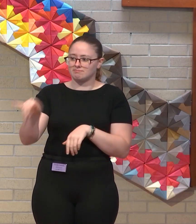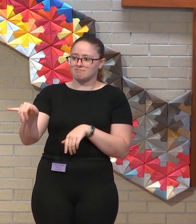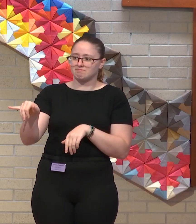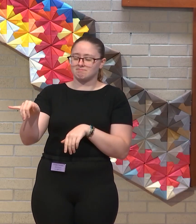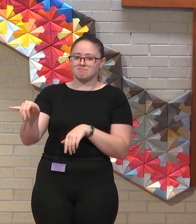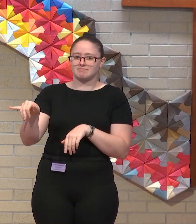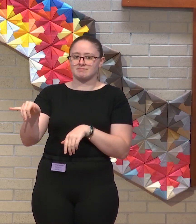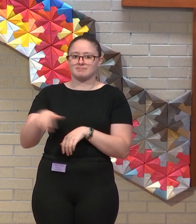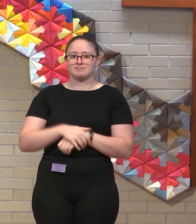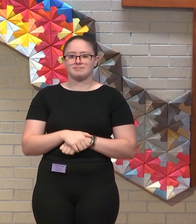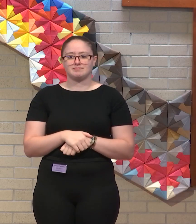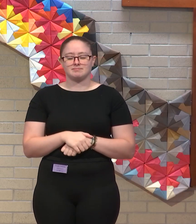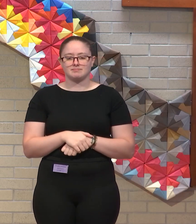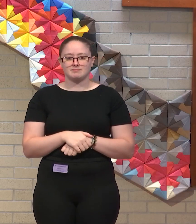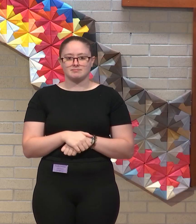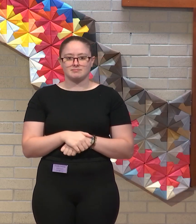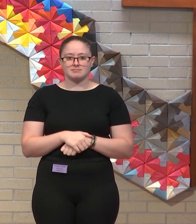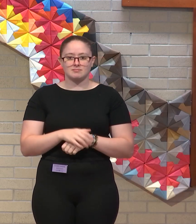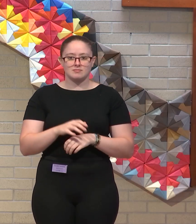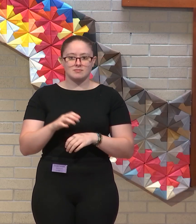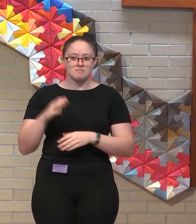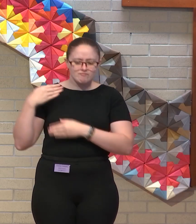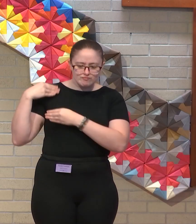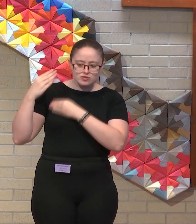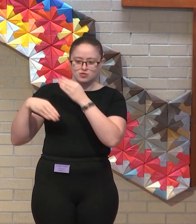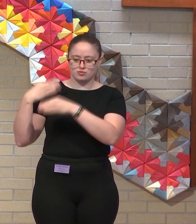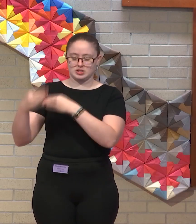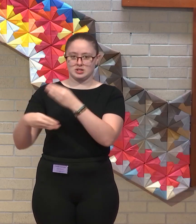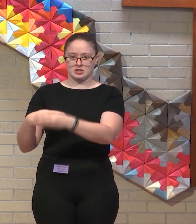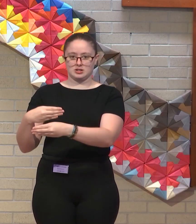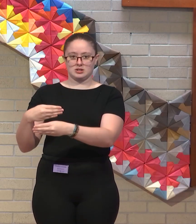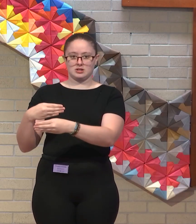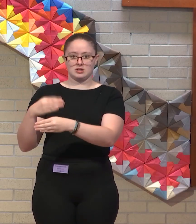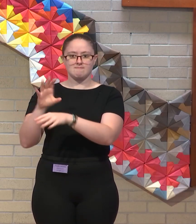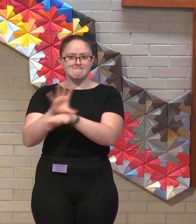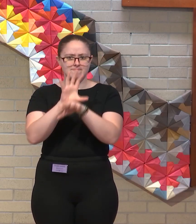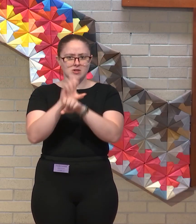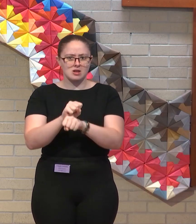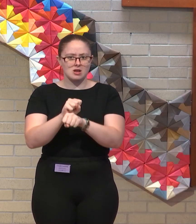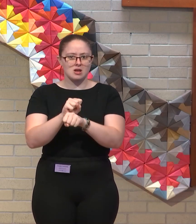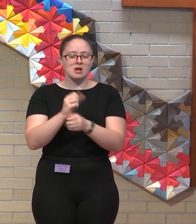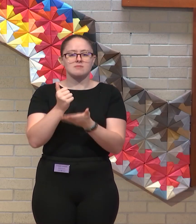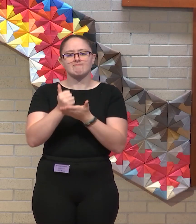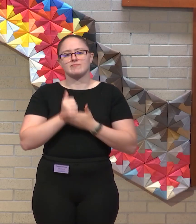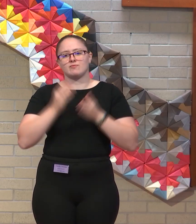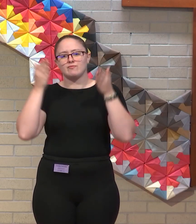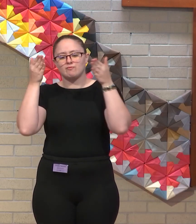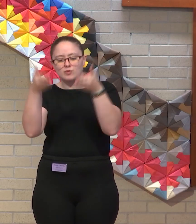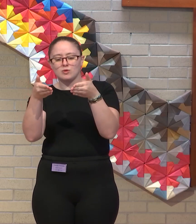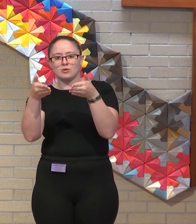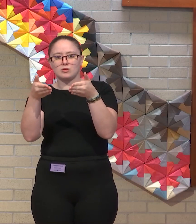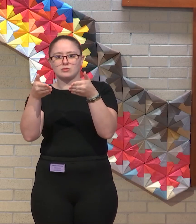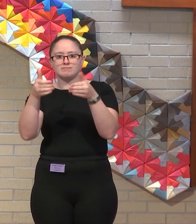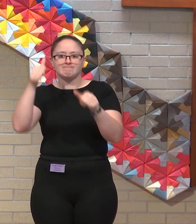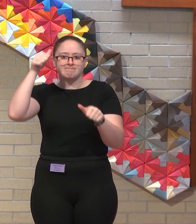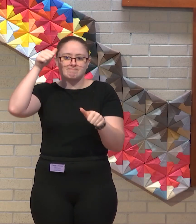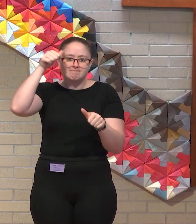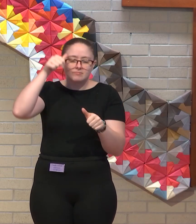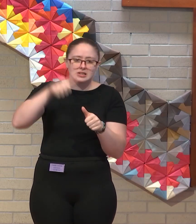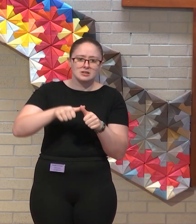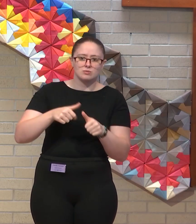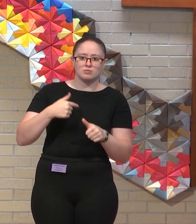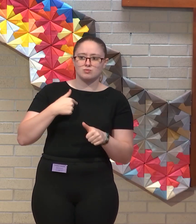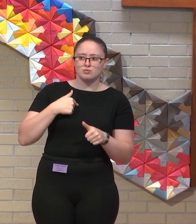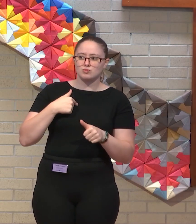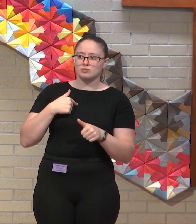it happen. Traditions and rituals orient us. They remind us of who we are